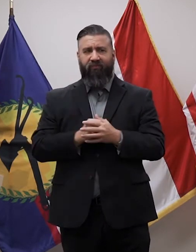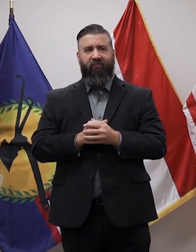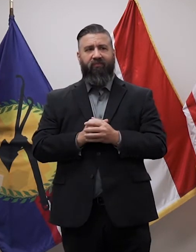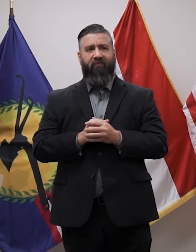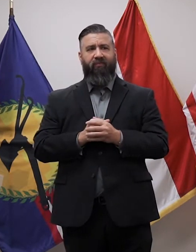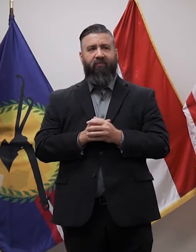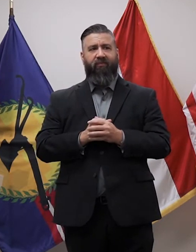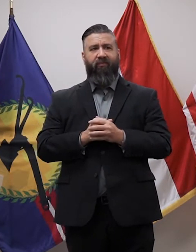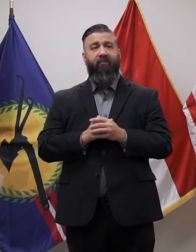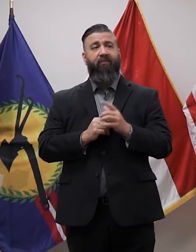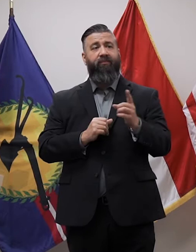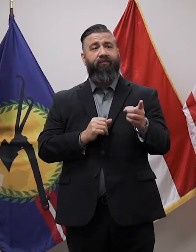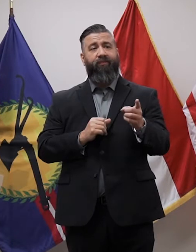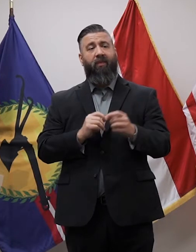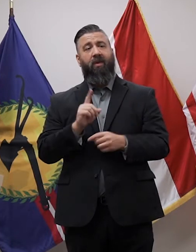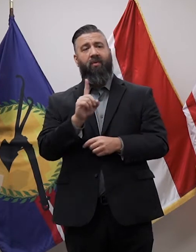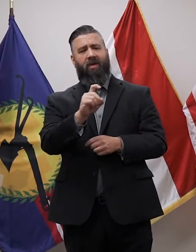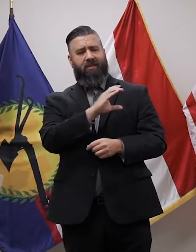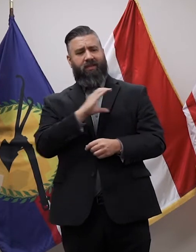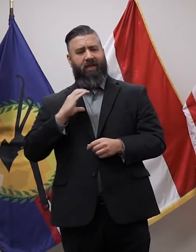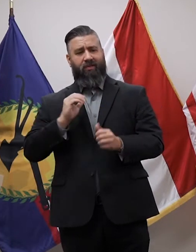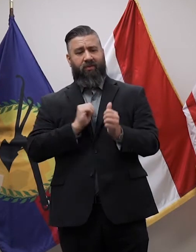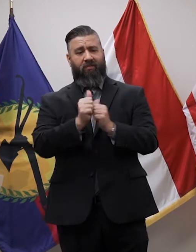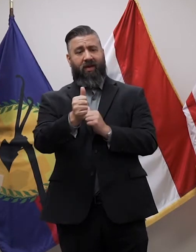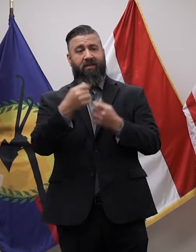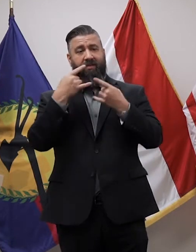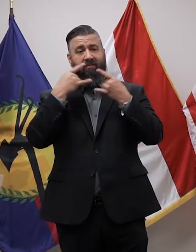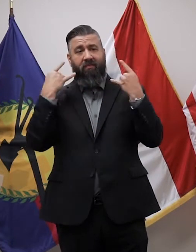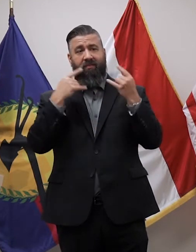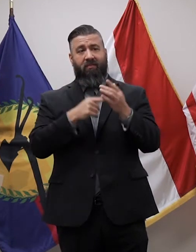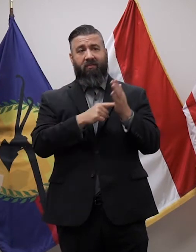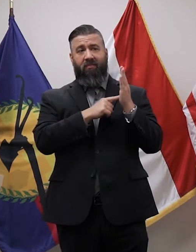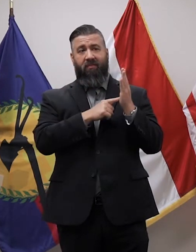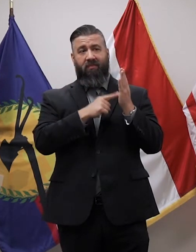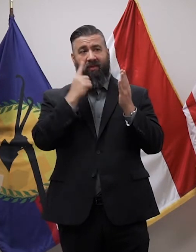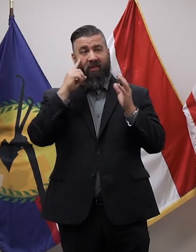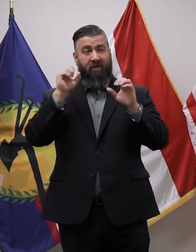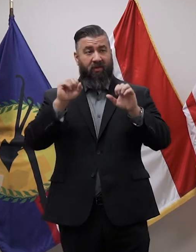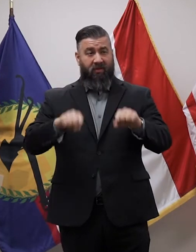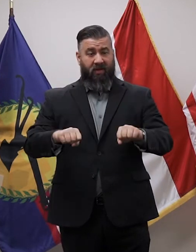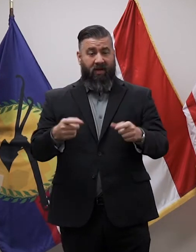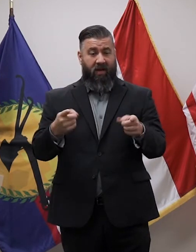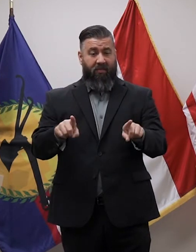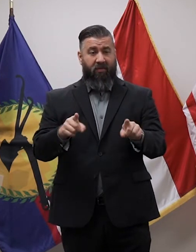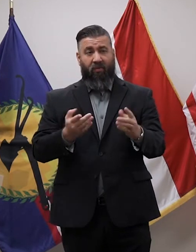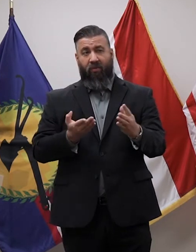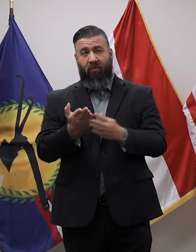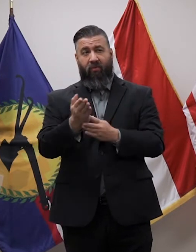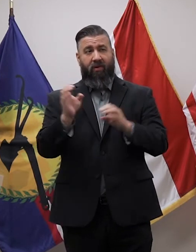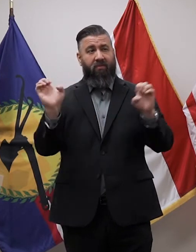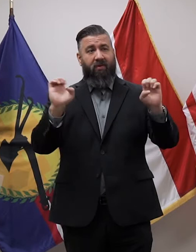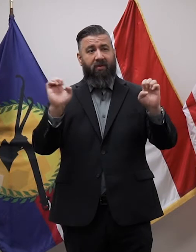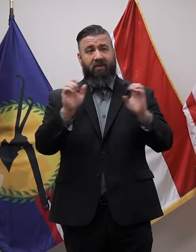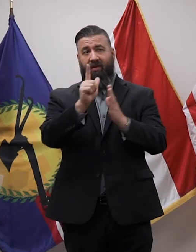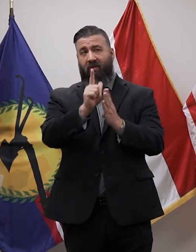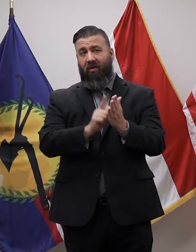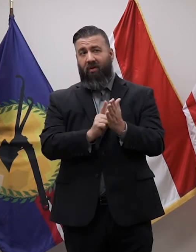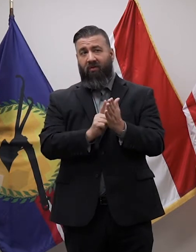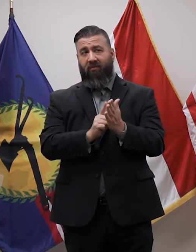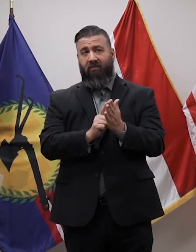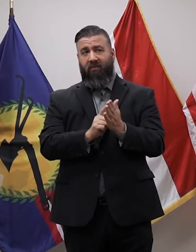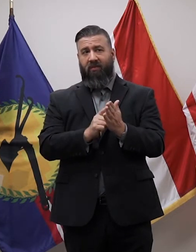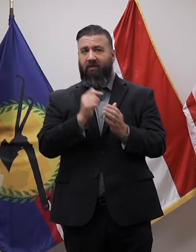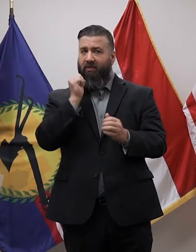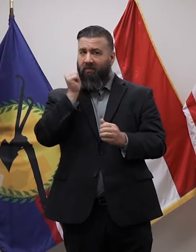the council to pass a mask mandate, is there any possibility that that could come through emergency legislation at tomorrow's meeting, at the last meeting of the